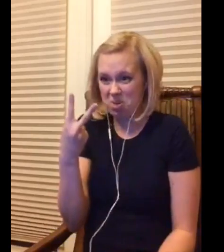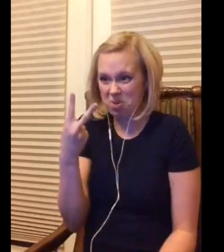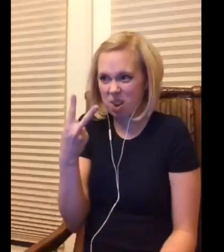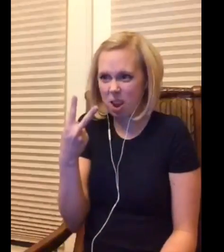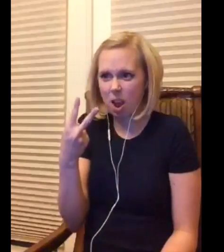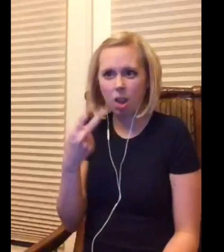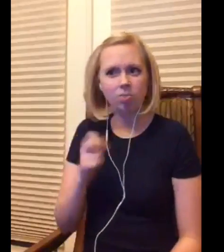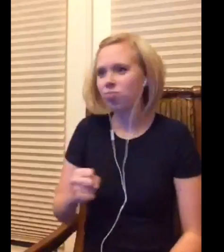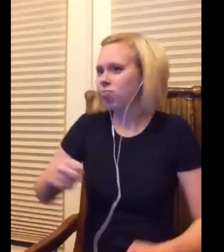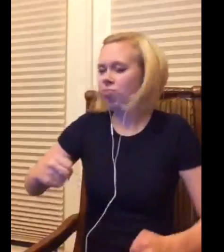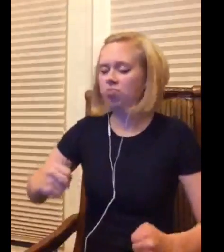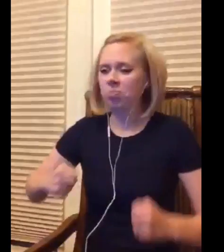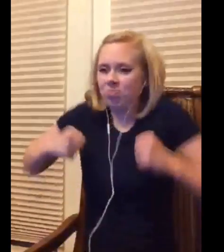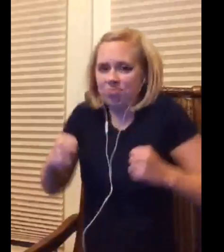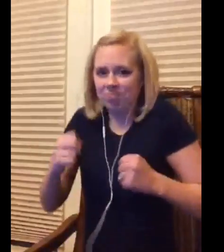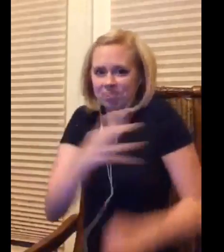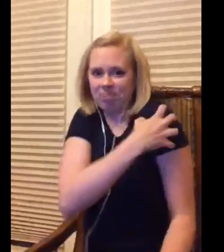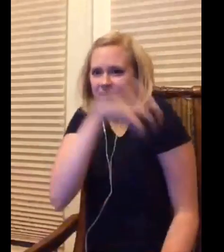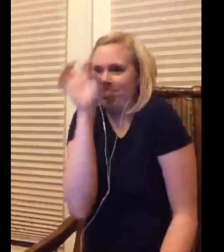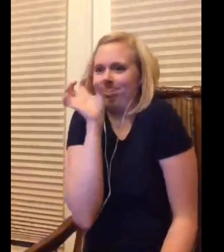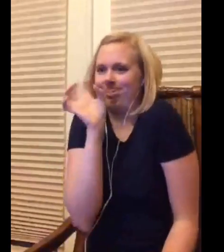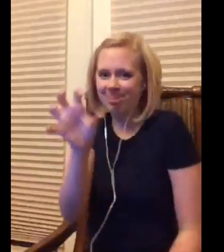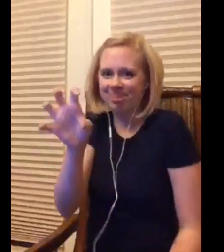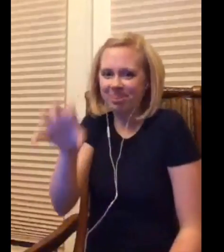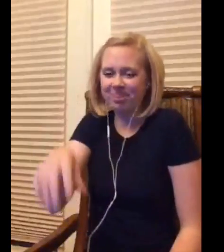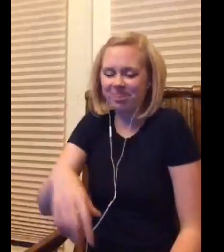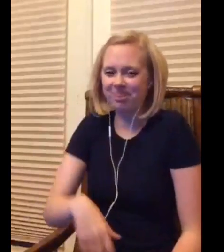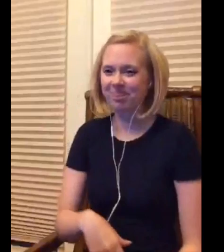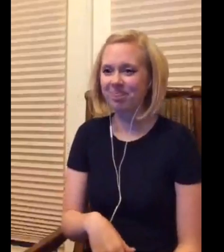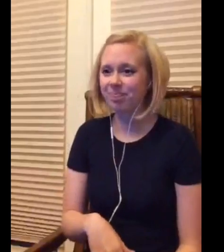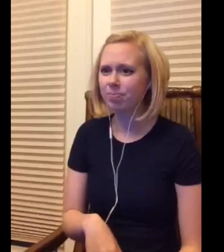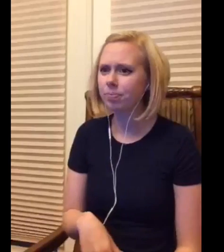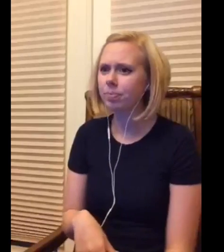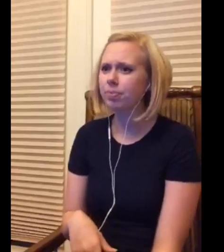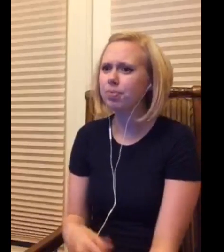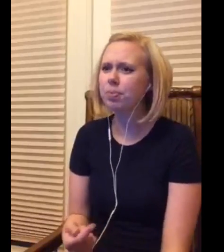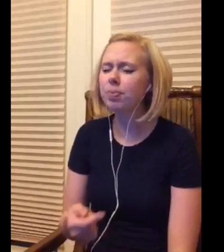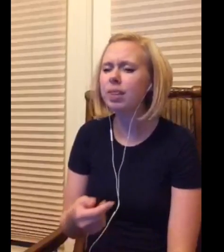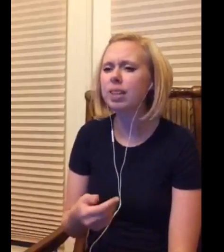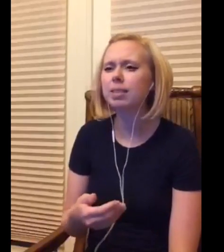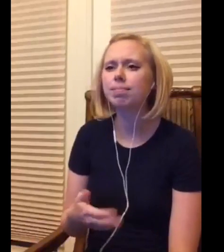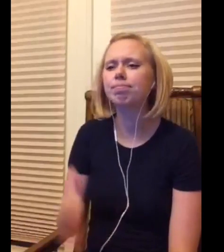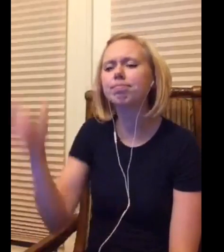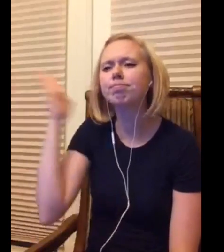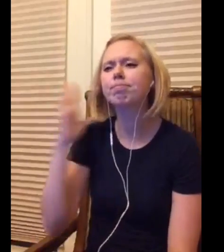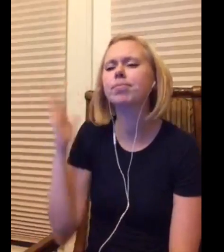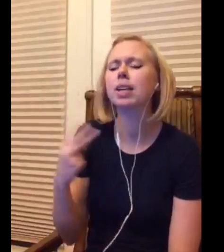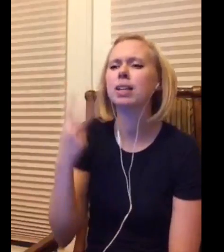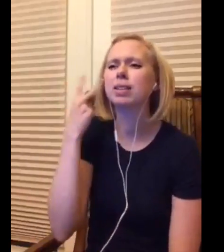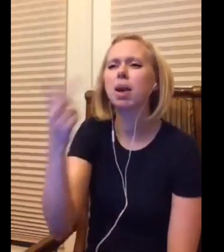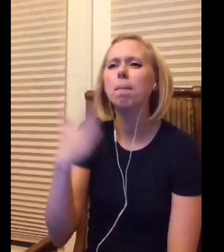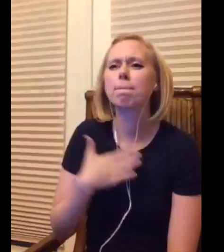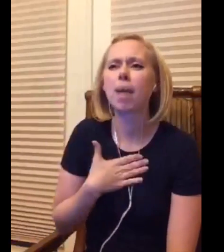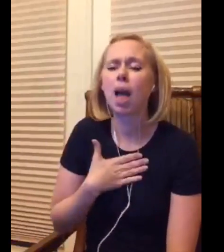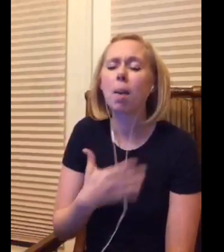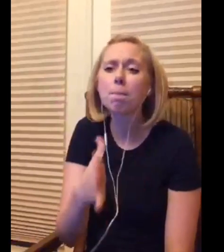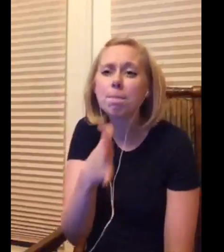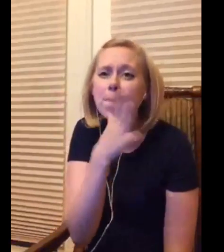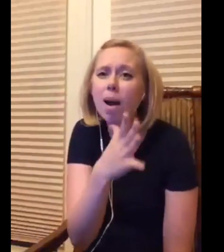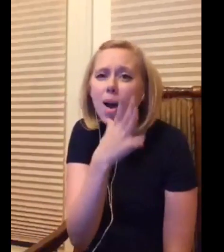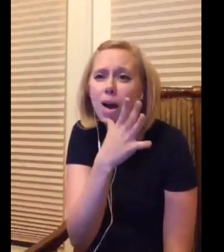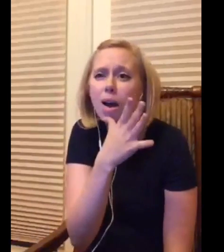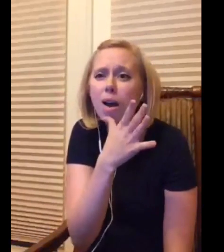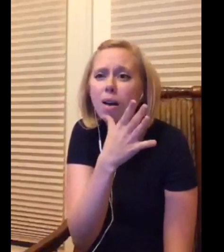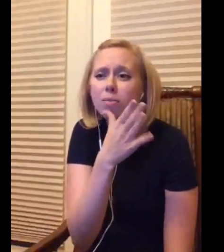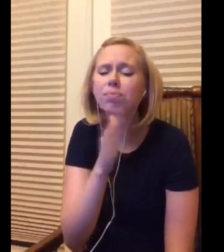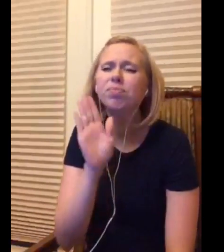afternoon, buy combs and brushes and peanut butter and crackers to put in her desk drawer for kids that needed to eat, and a washcloth and some soap for